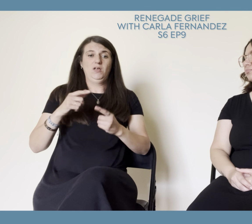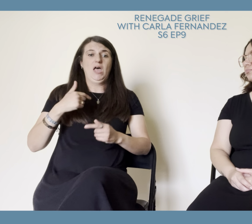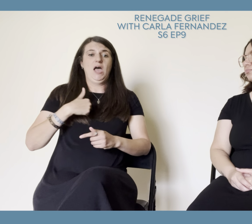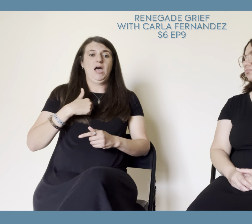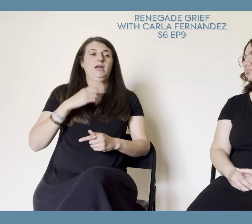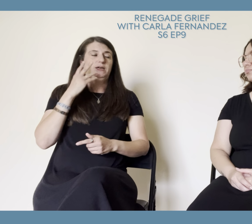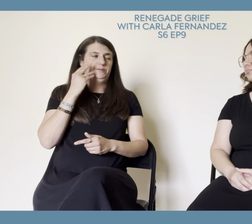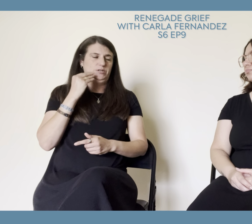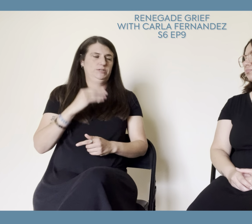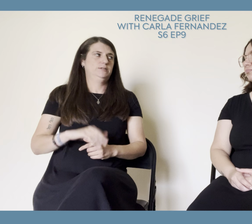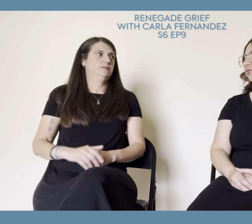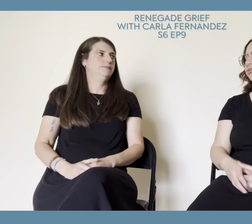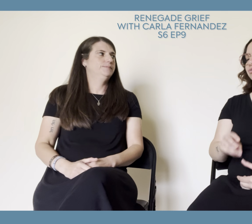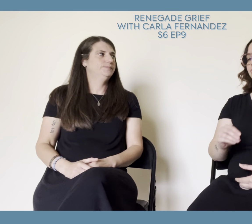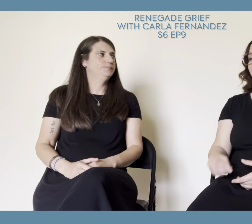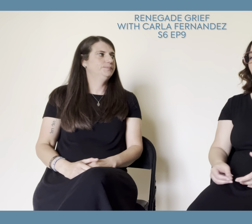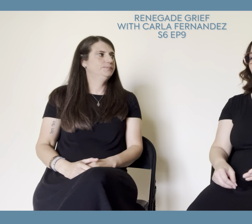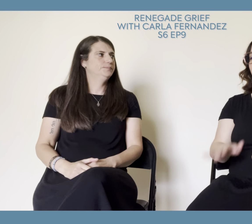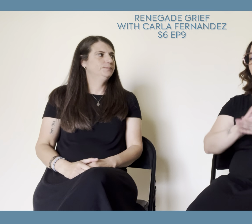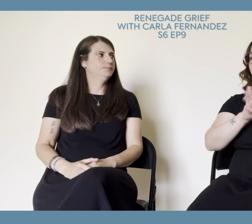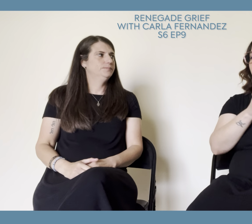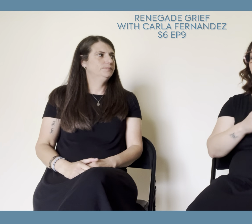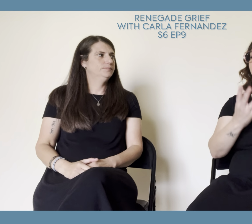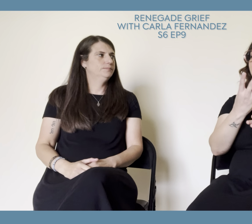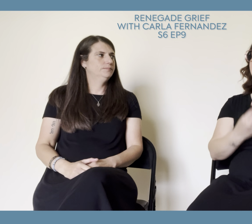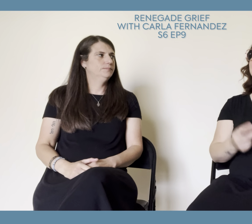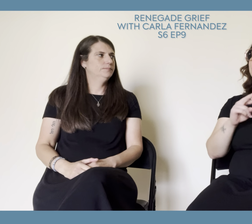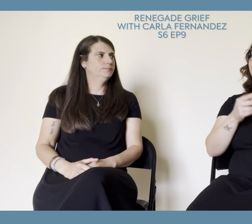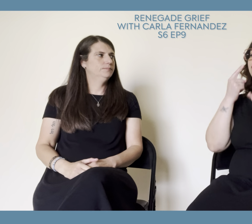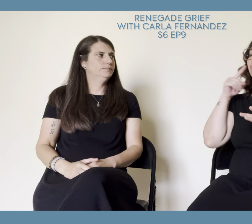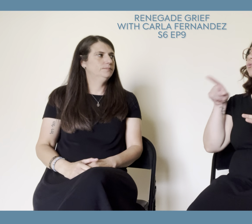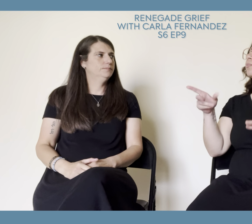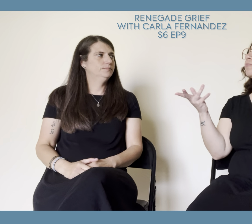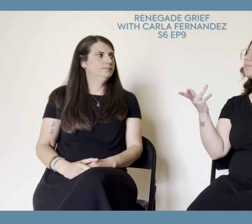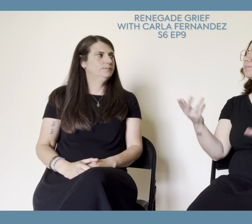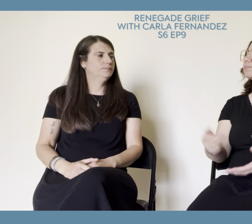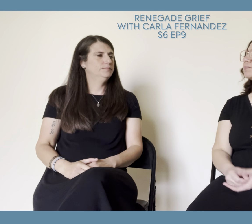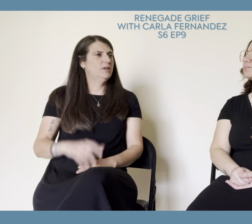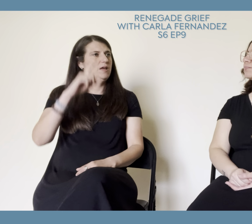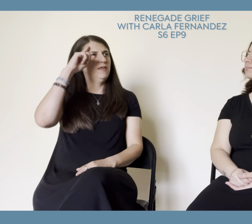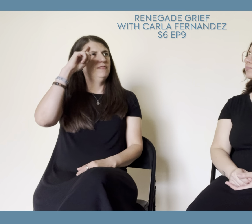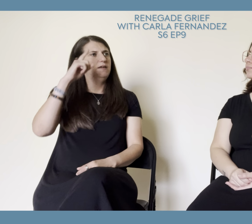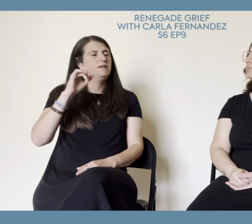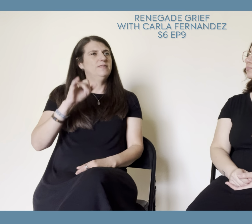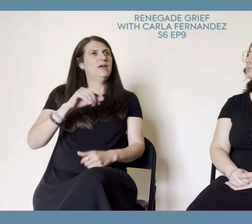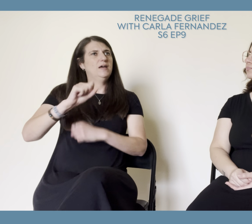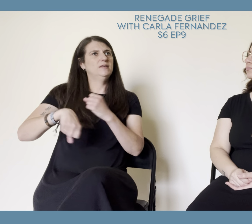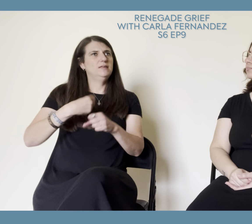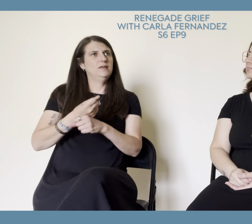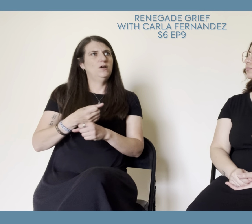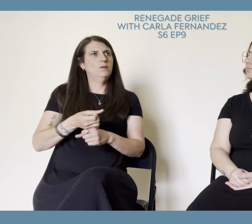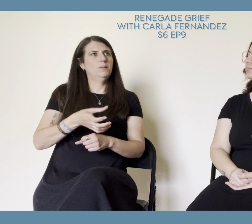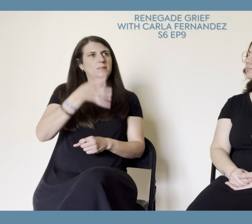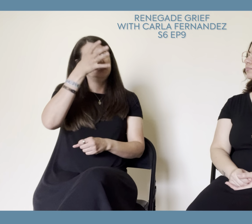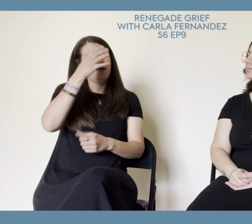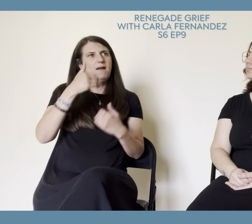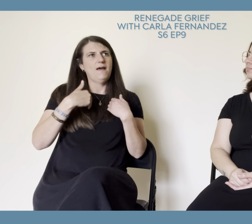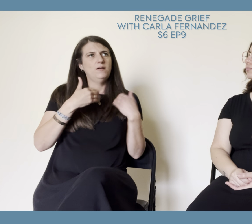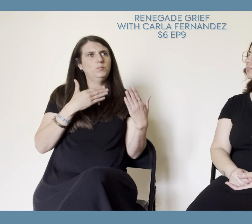does a peaceful exit mean to you? I think about the year that my dad had to prepare for his death, where